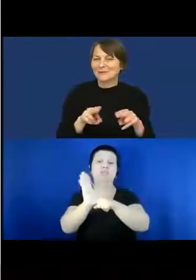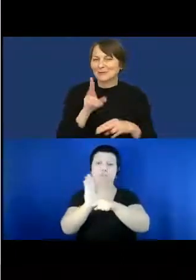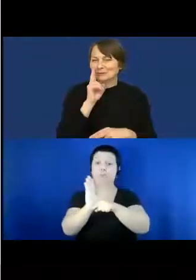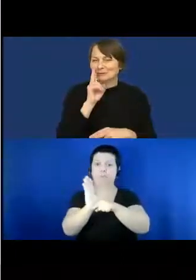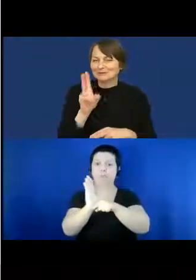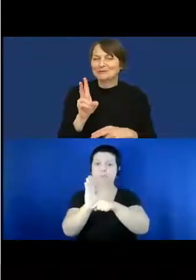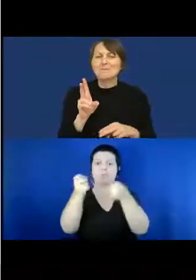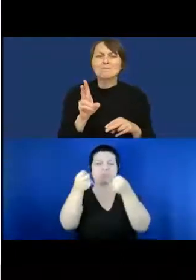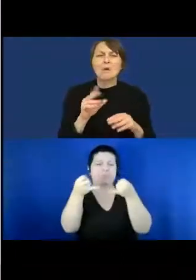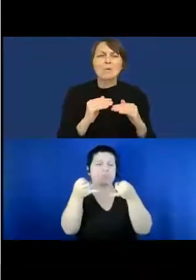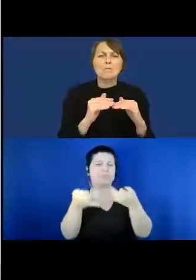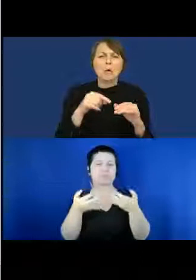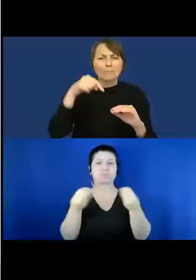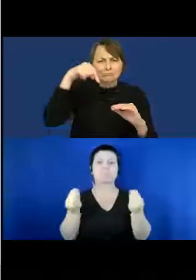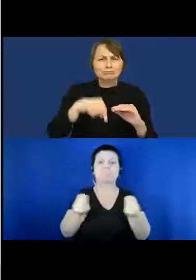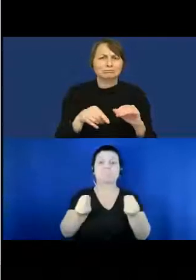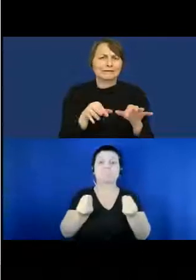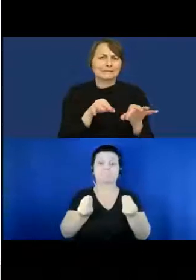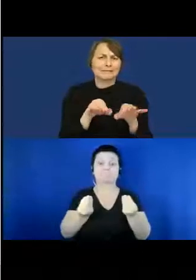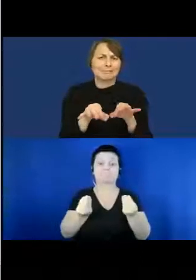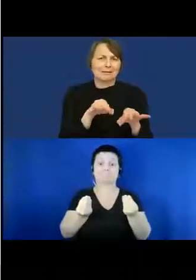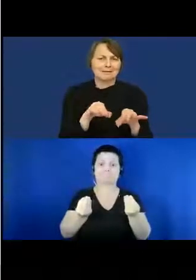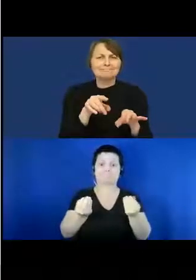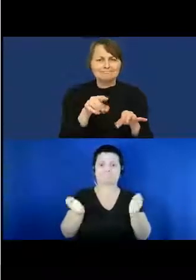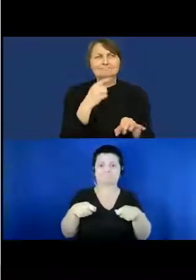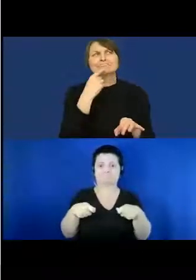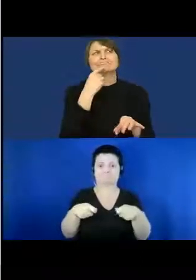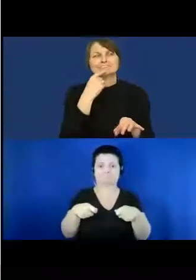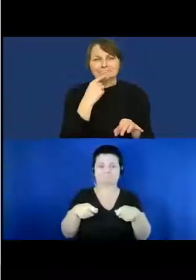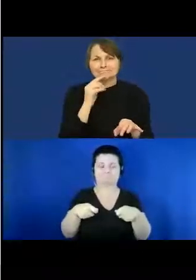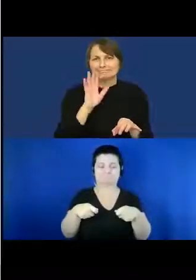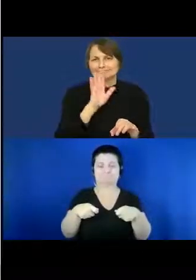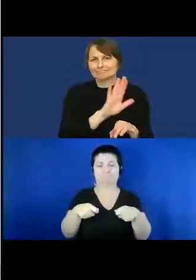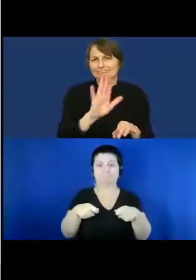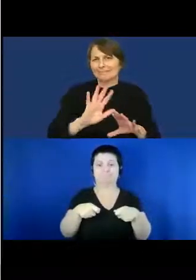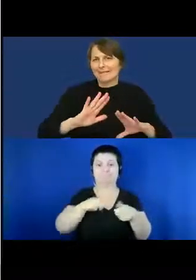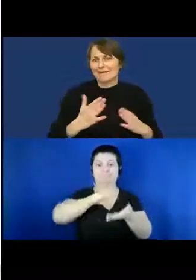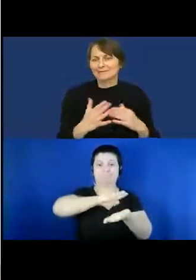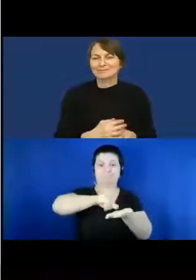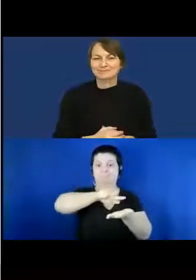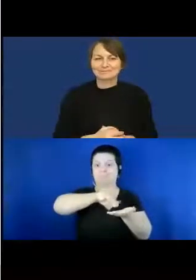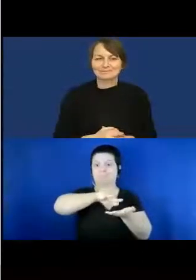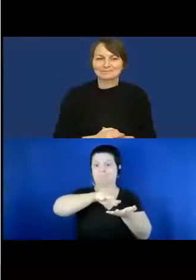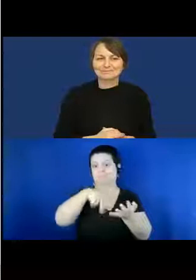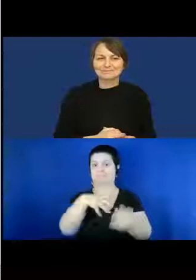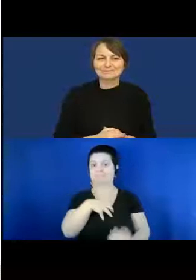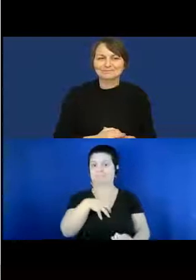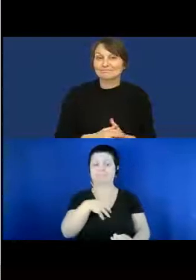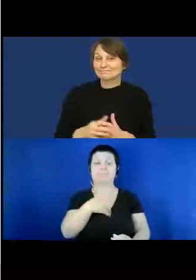explain how people can use the tactile board differently. So for the first